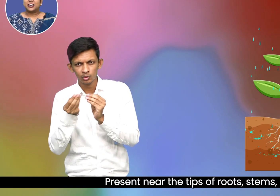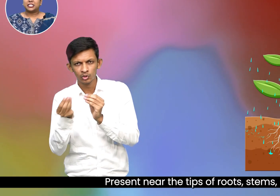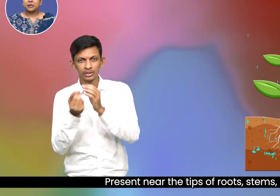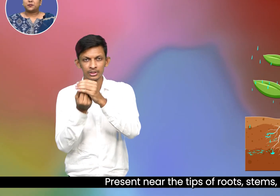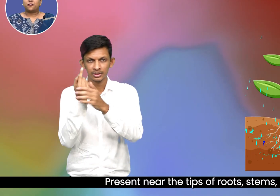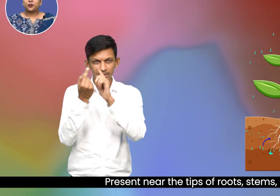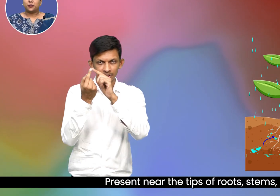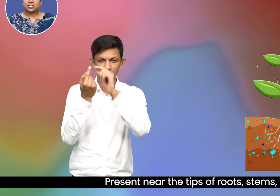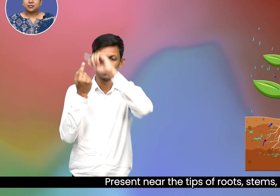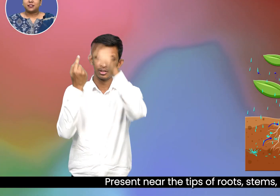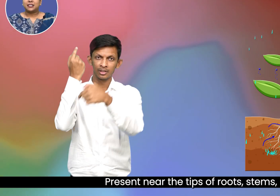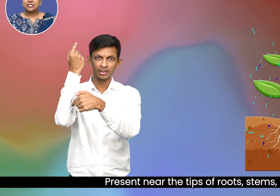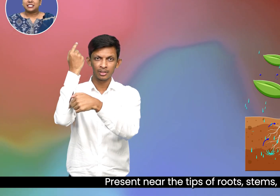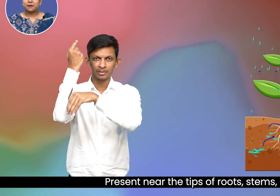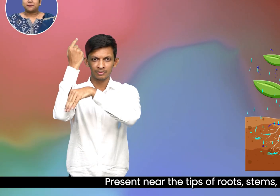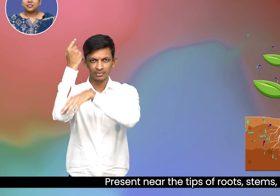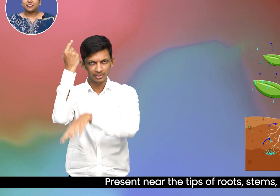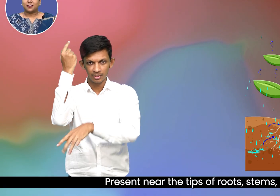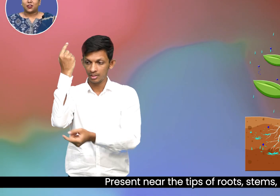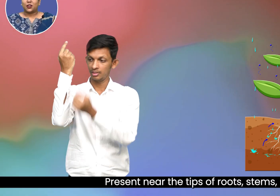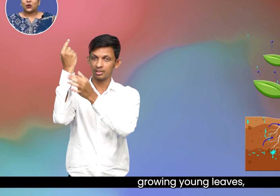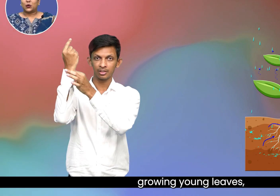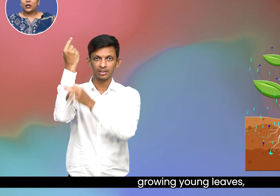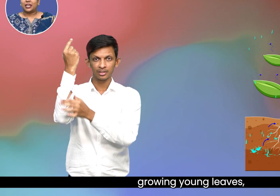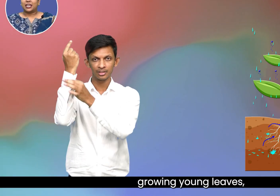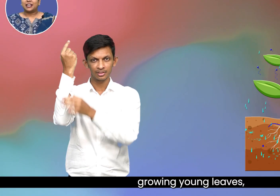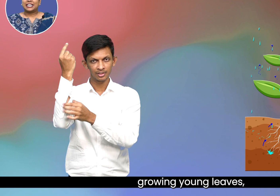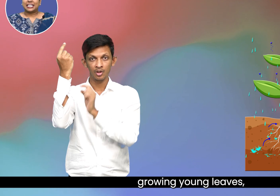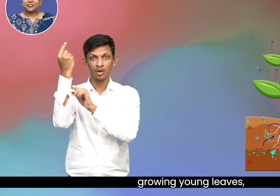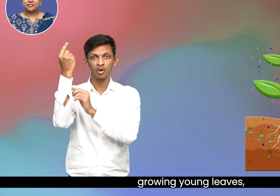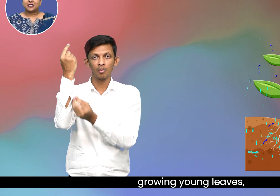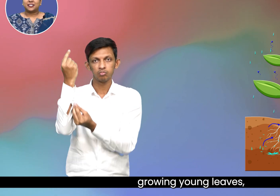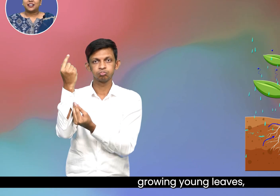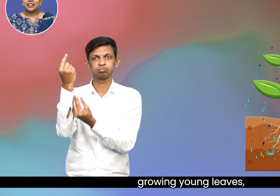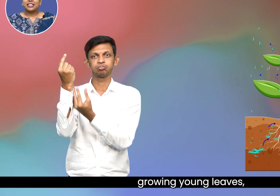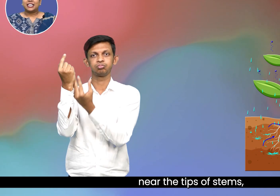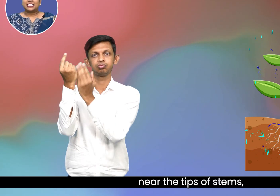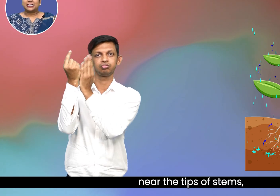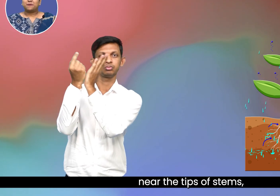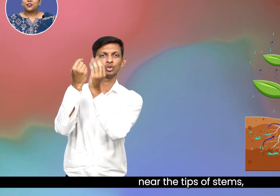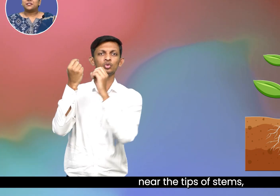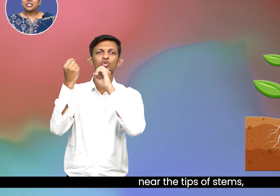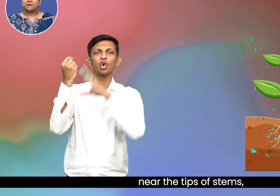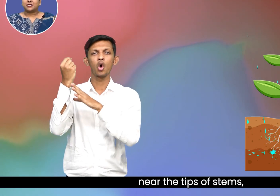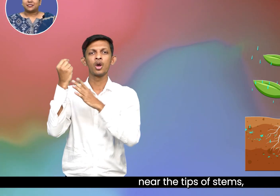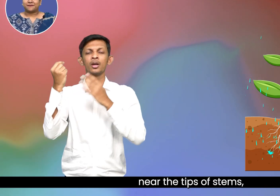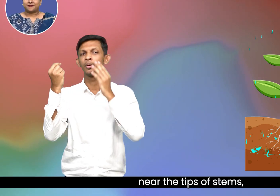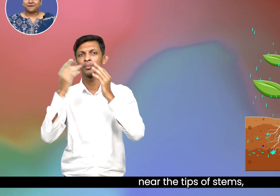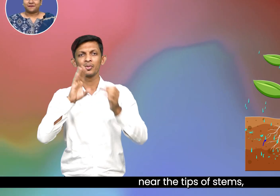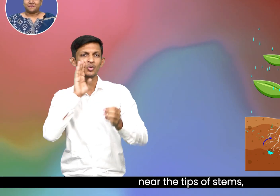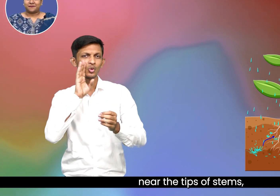present near the tips of roots, stems, growing young leaves near the tips of